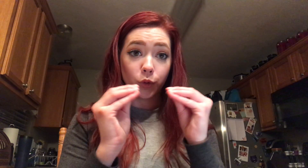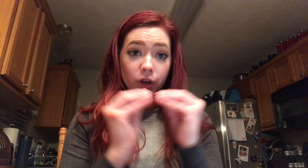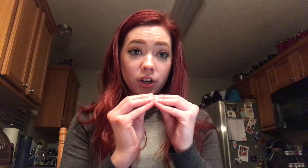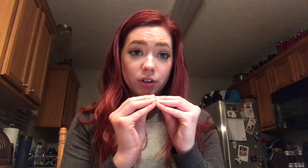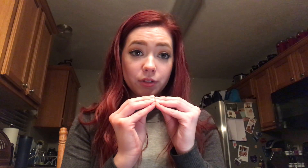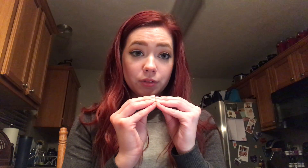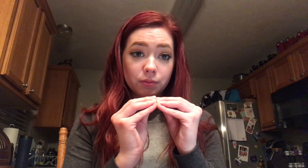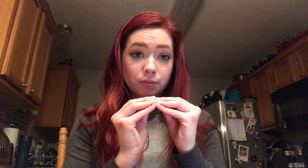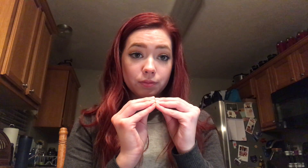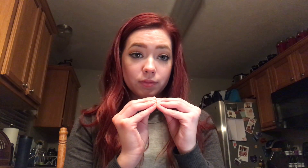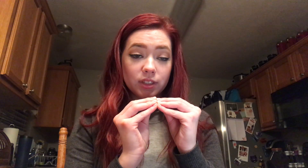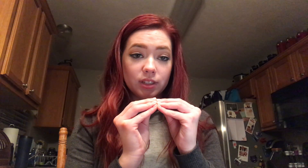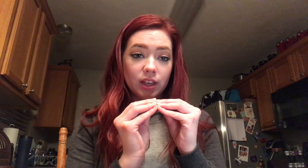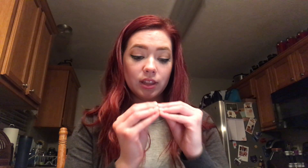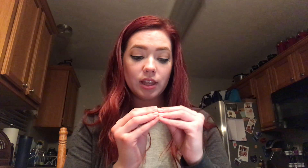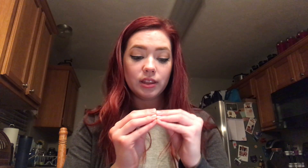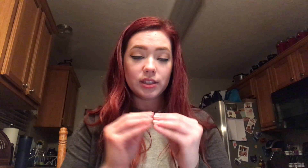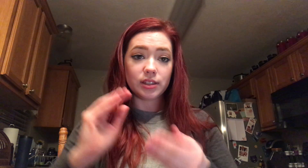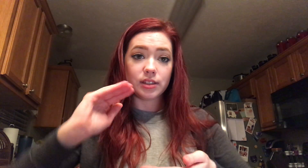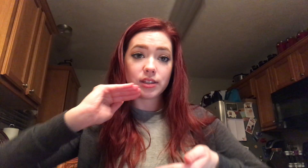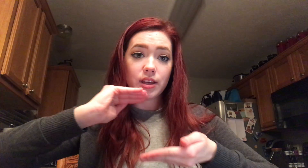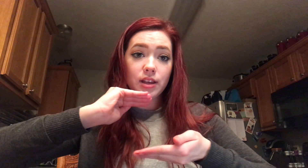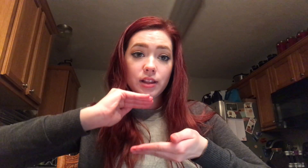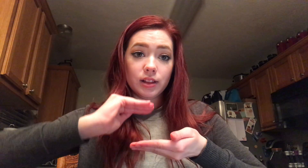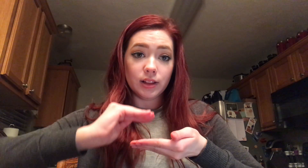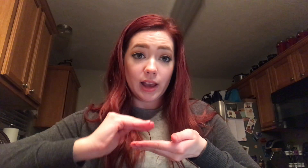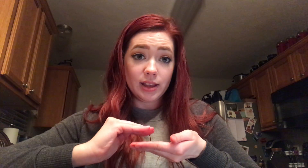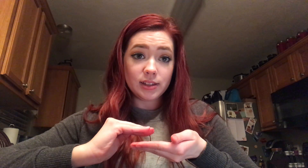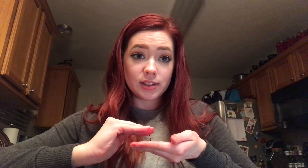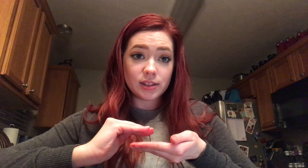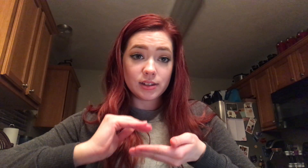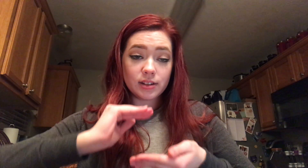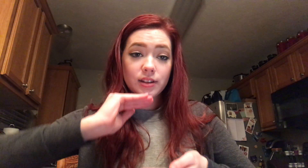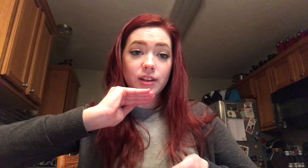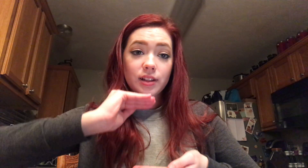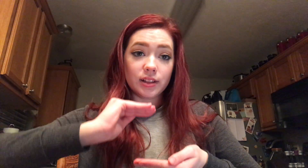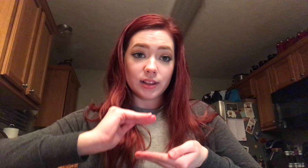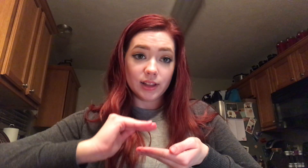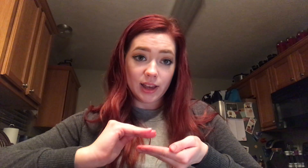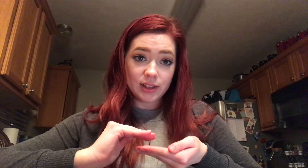more. And then this is less,